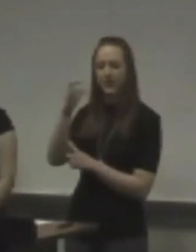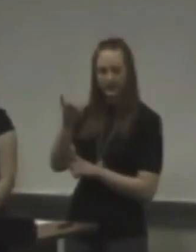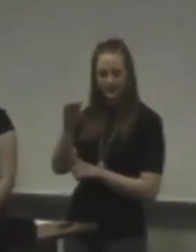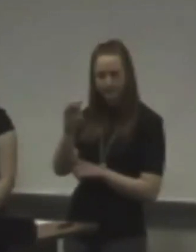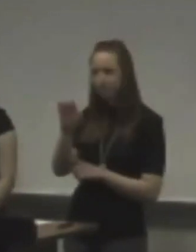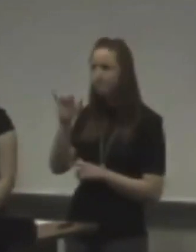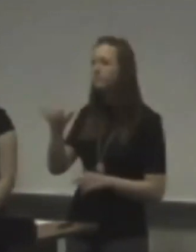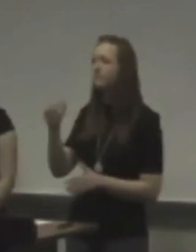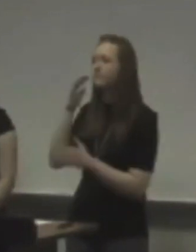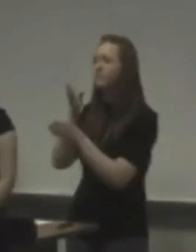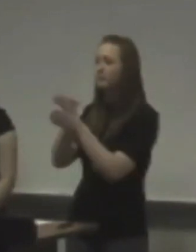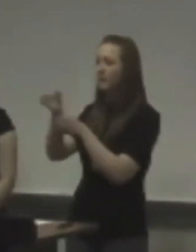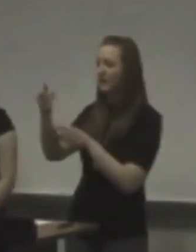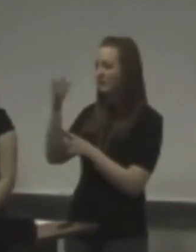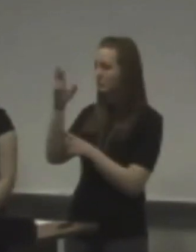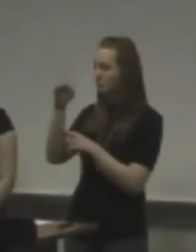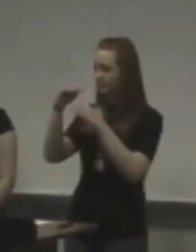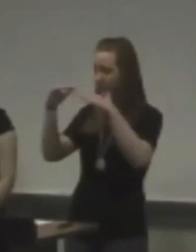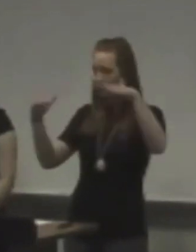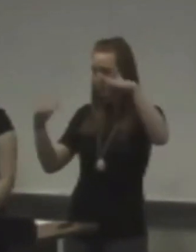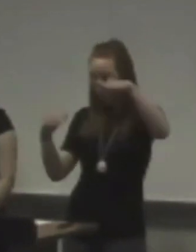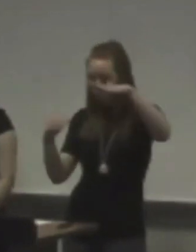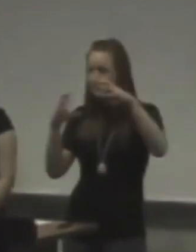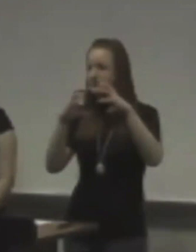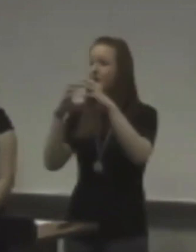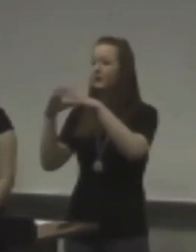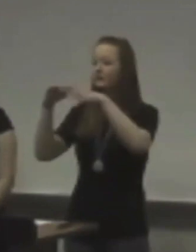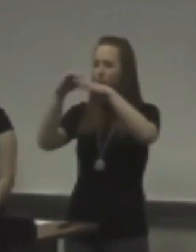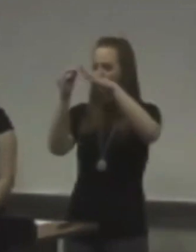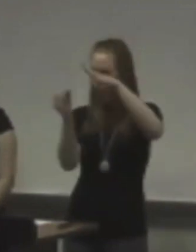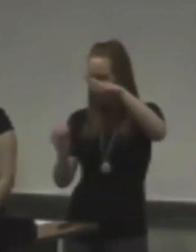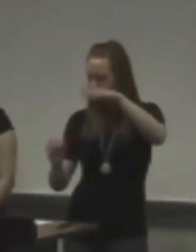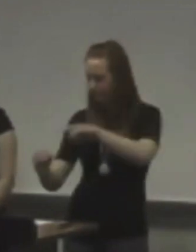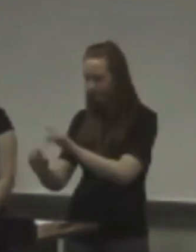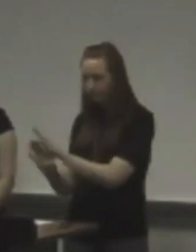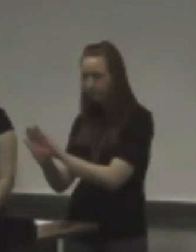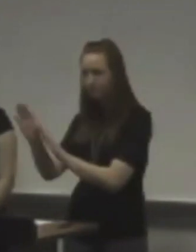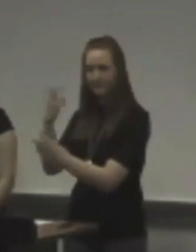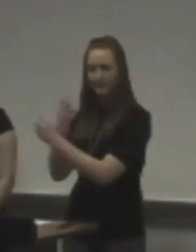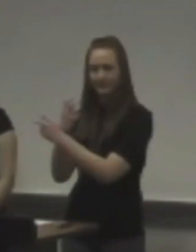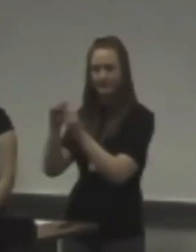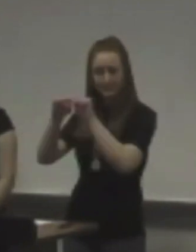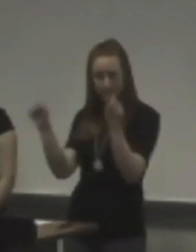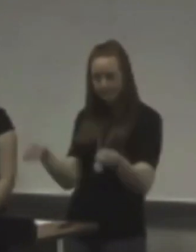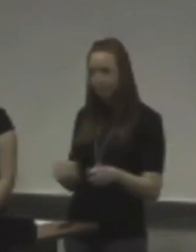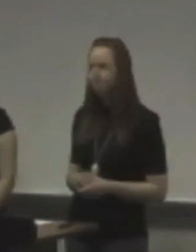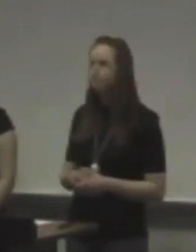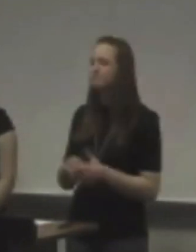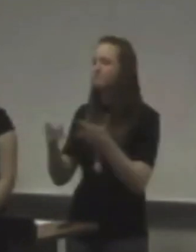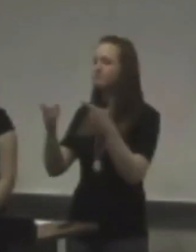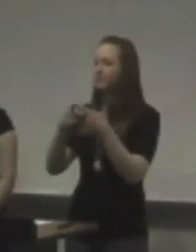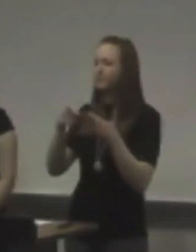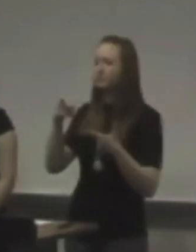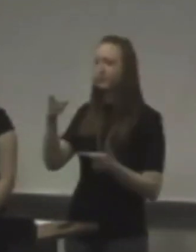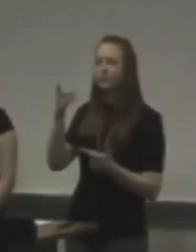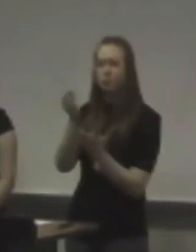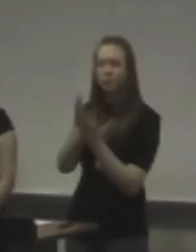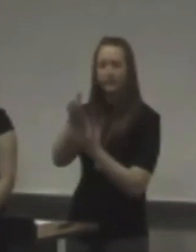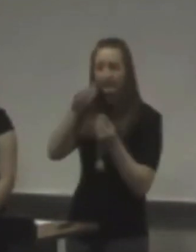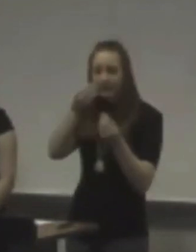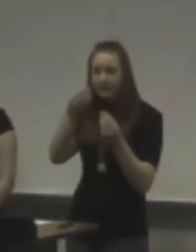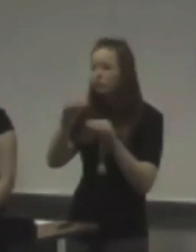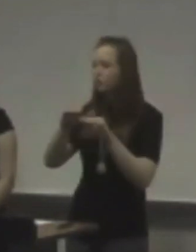about notch, the signal for notch, which goes into cell nucleus, which I initialize. So you'll see